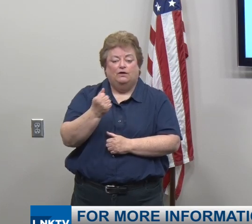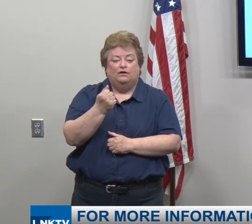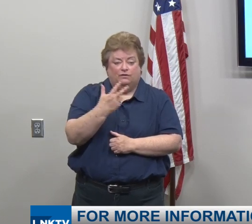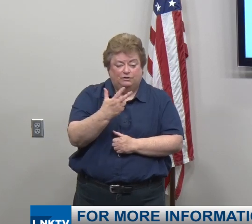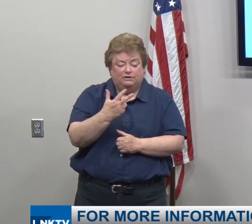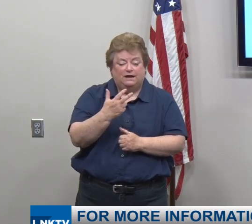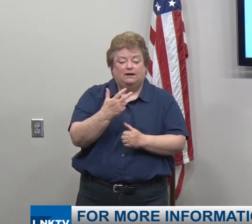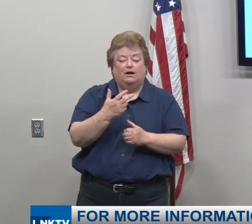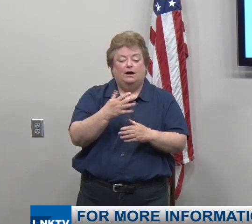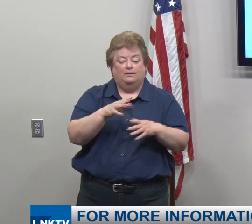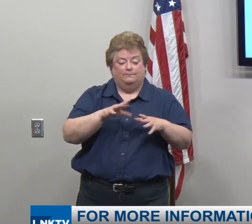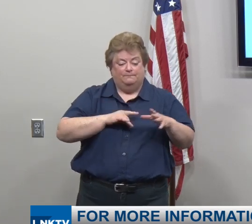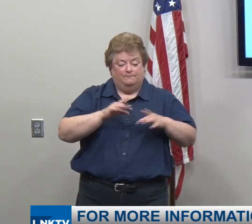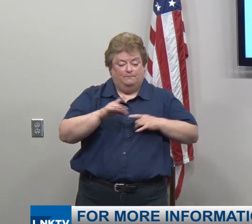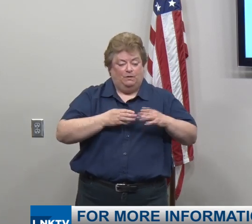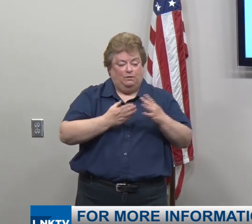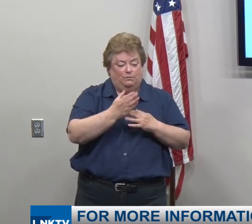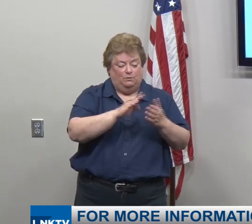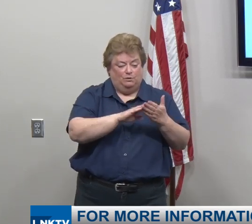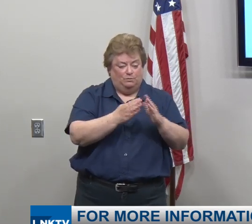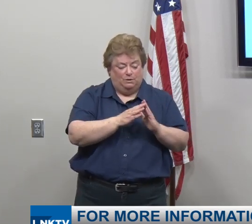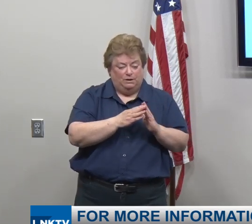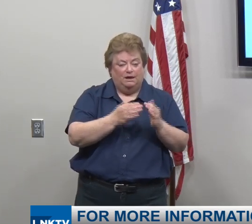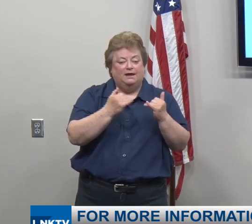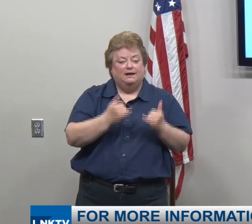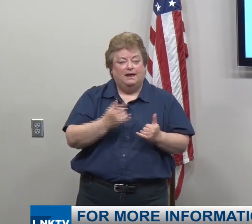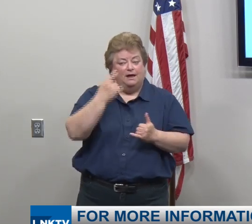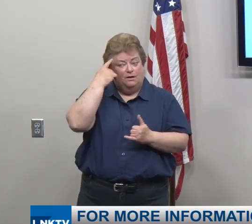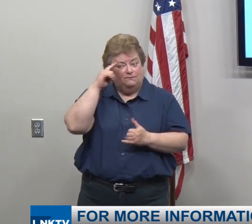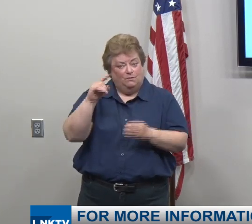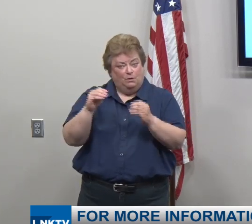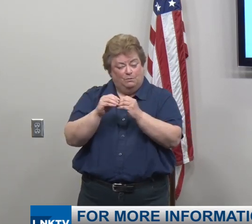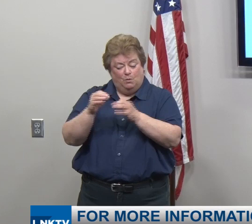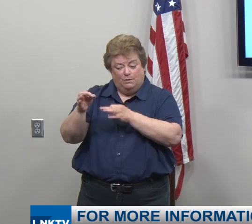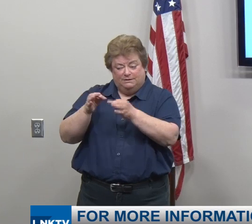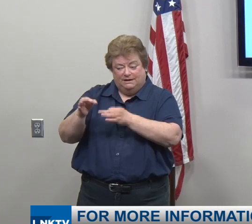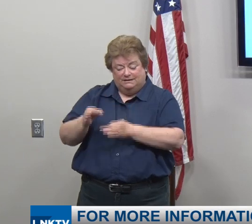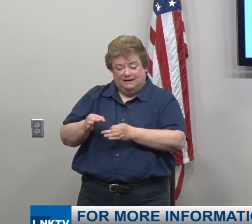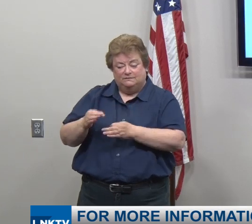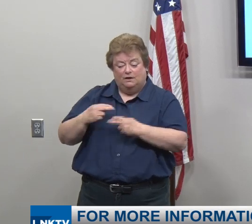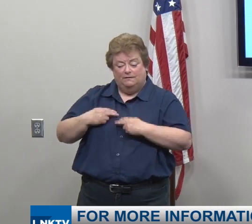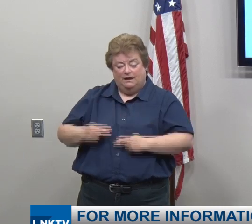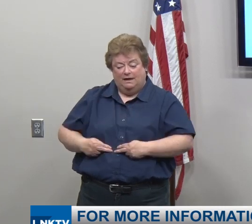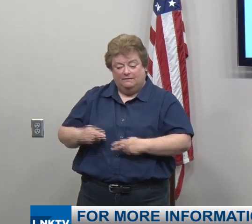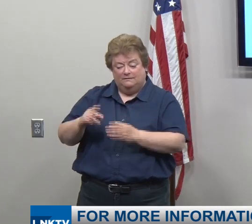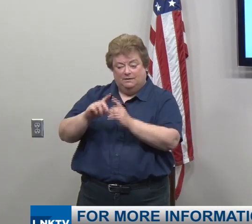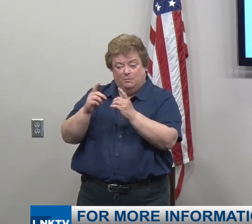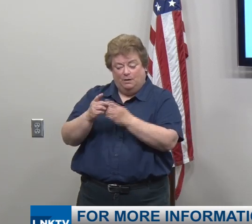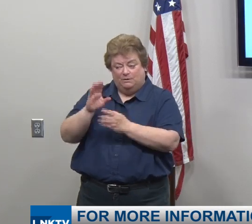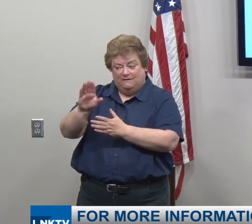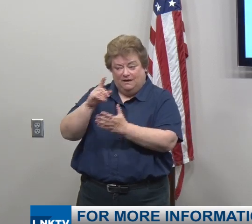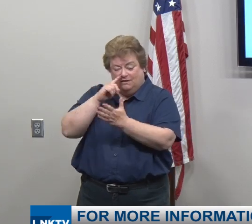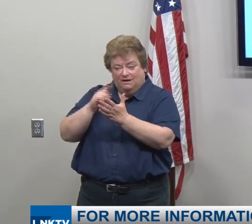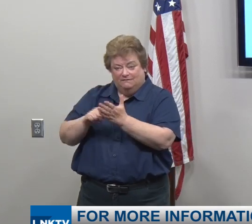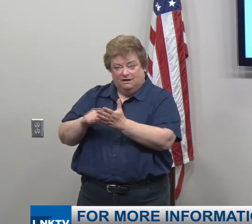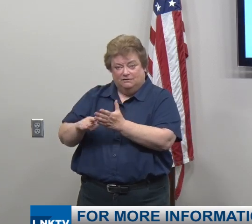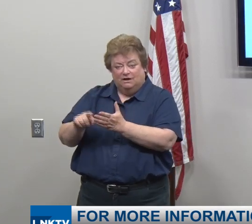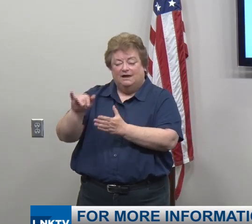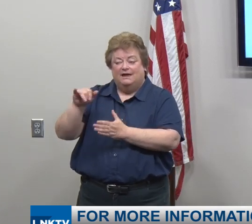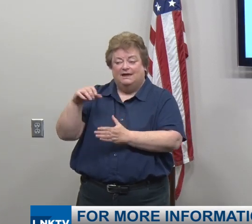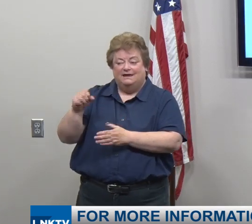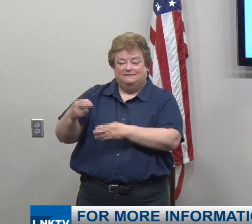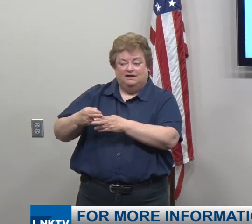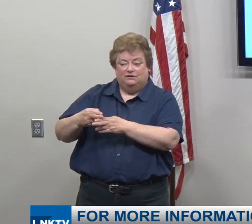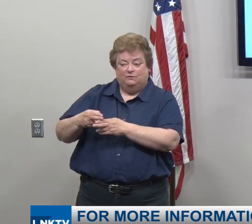are community-acquired cases. Here to provide more details on the Health Department's investigations of these cases is Interim Health